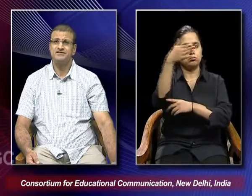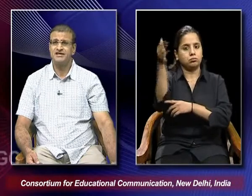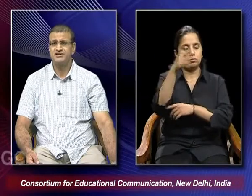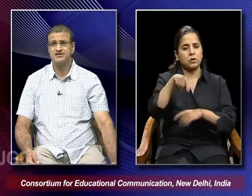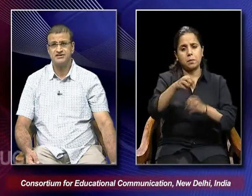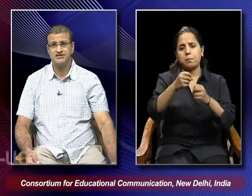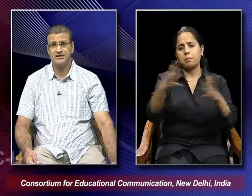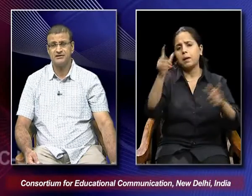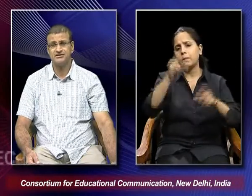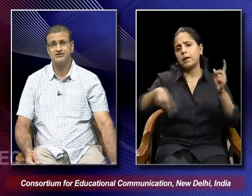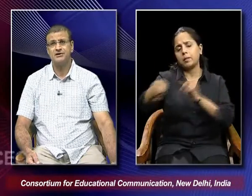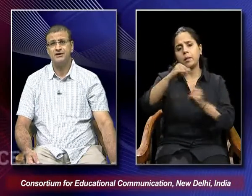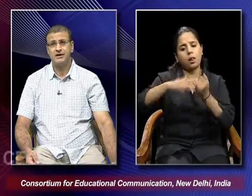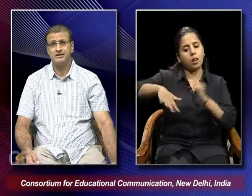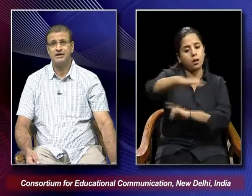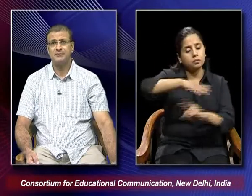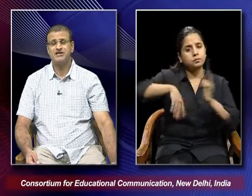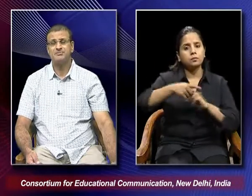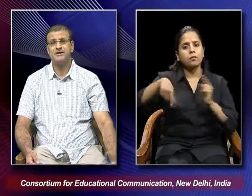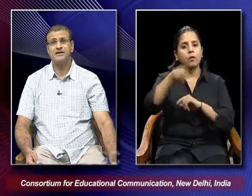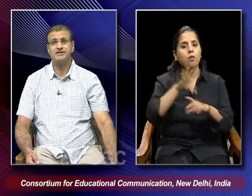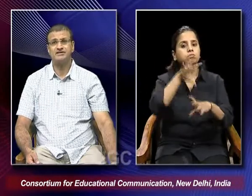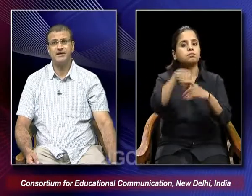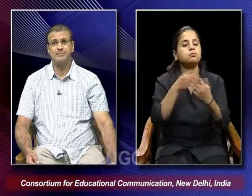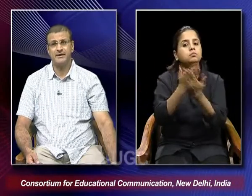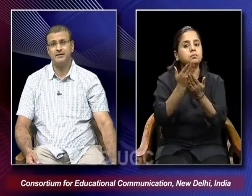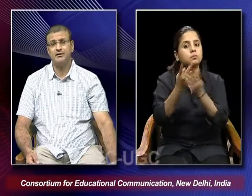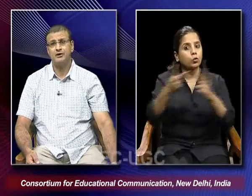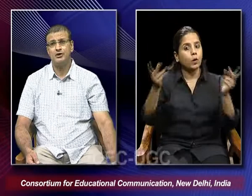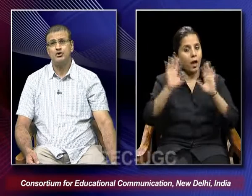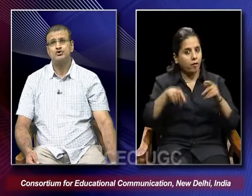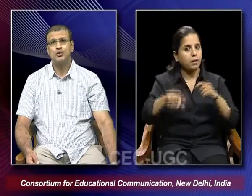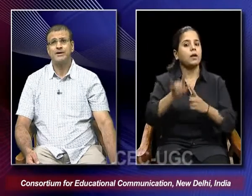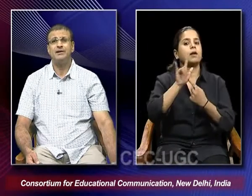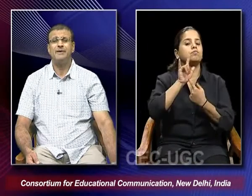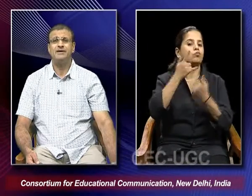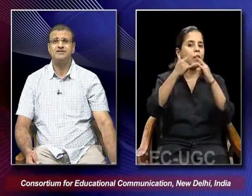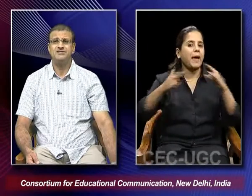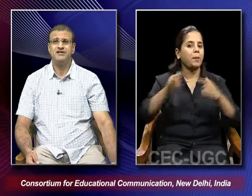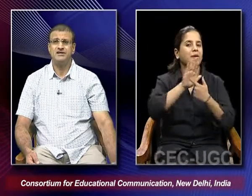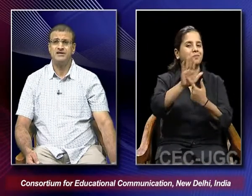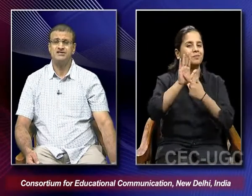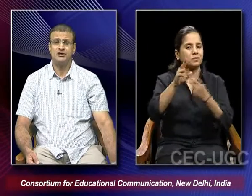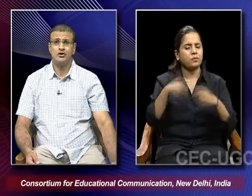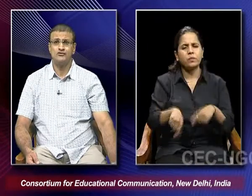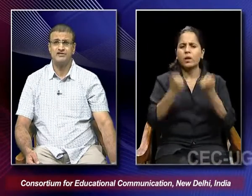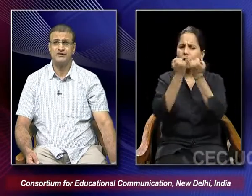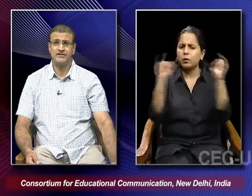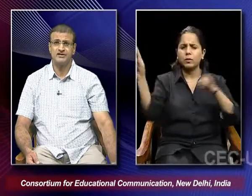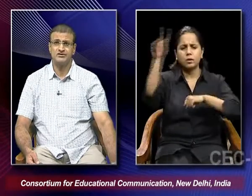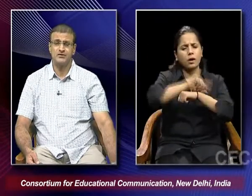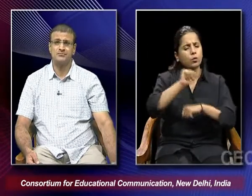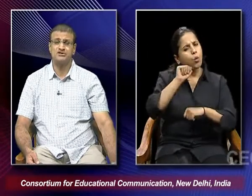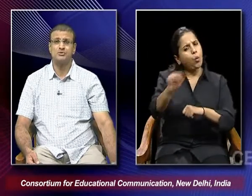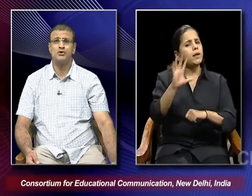different sections and sectors they are participating in this campaign. So Independence Day has a lot of